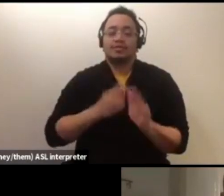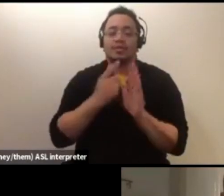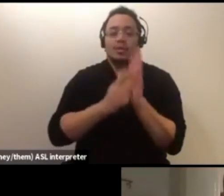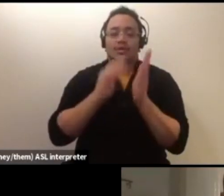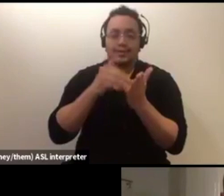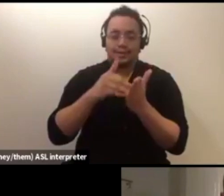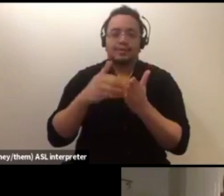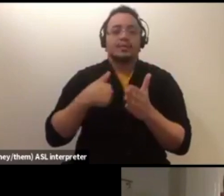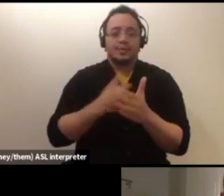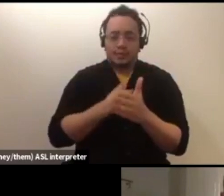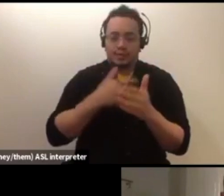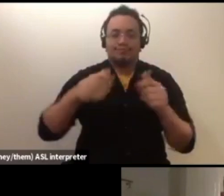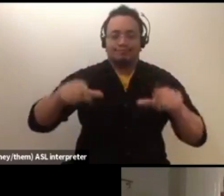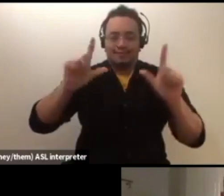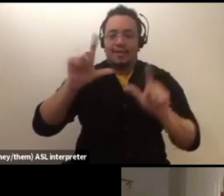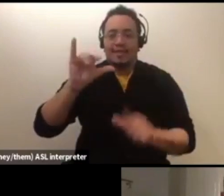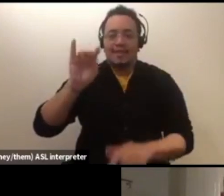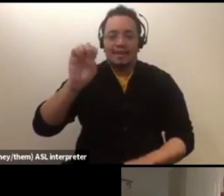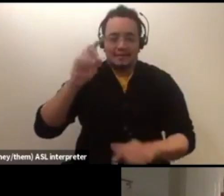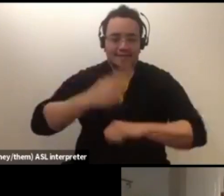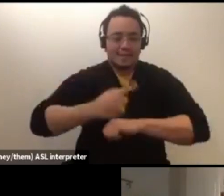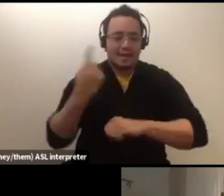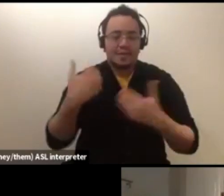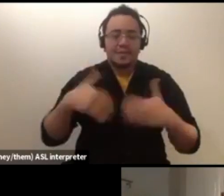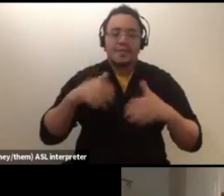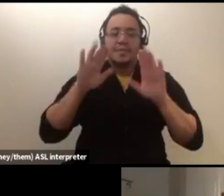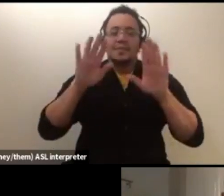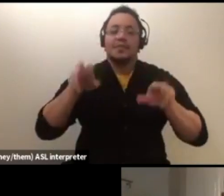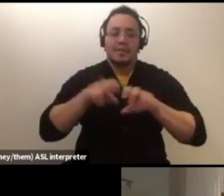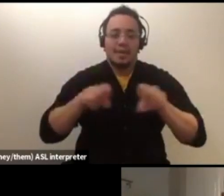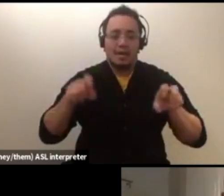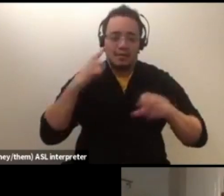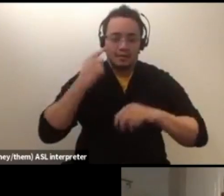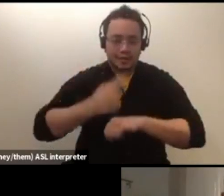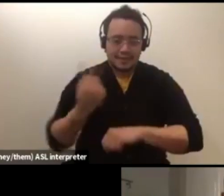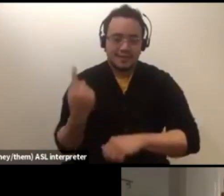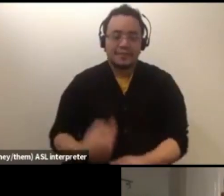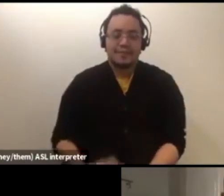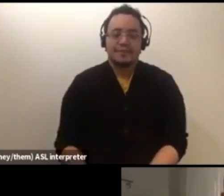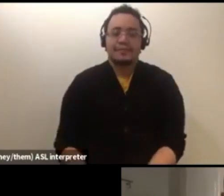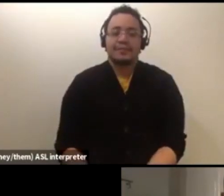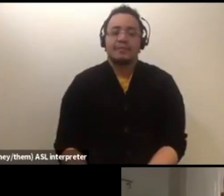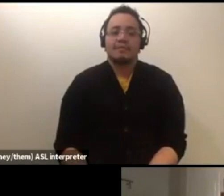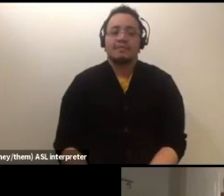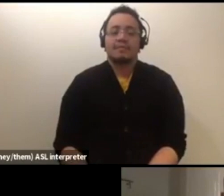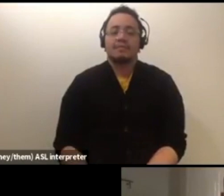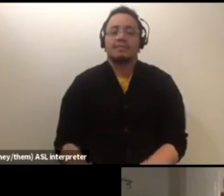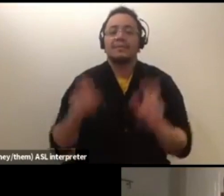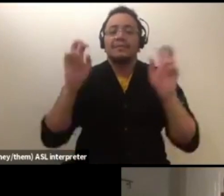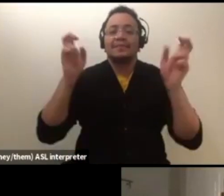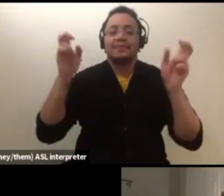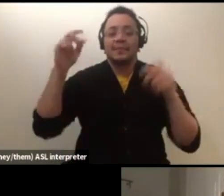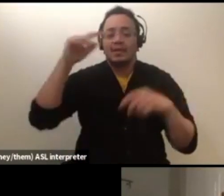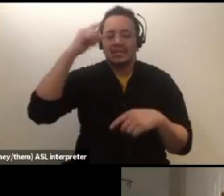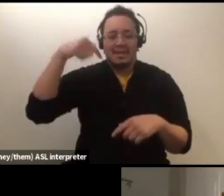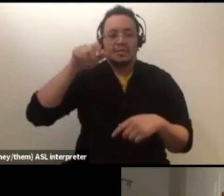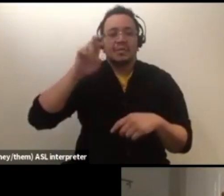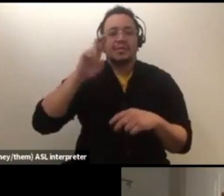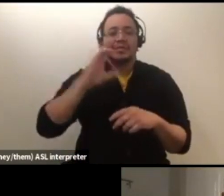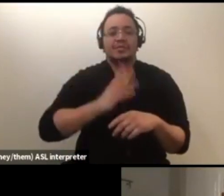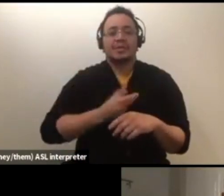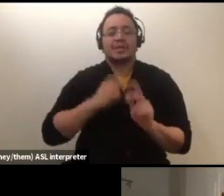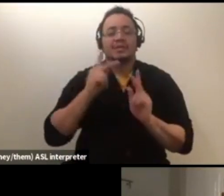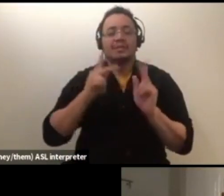a great panel for you all today. As Black, queer, and trans people, we experience so